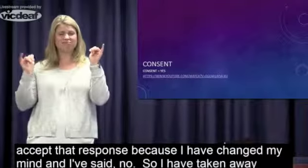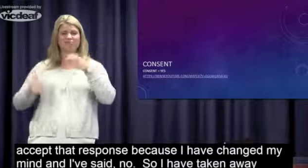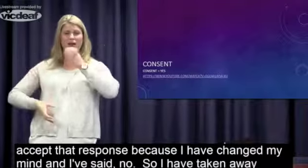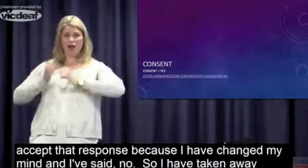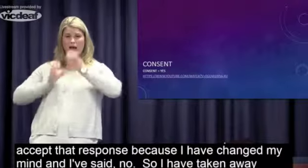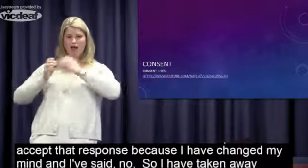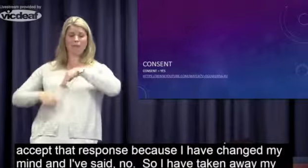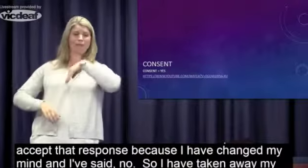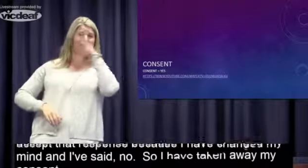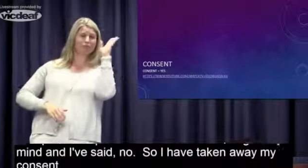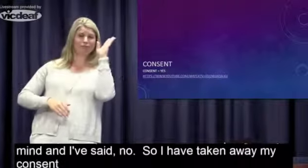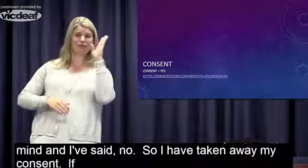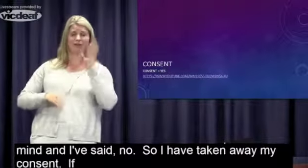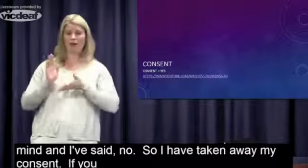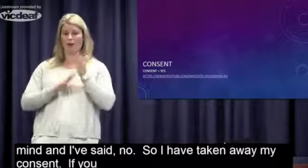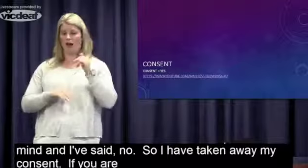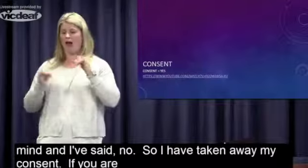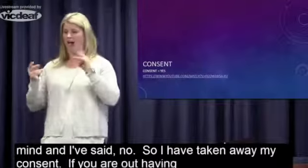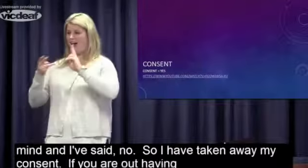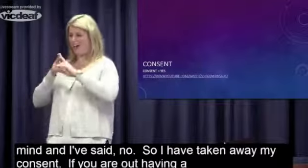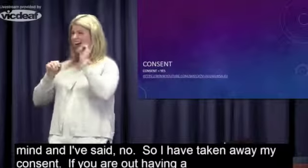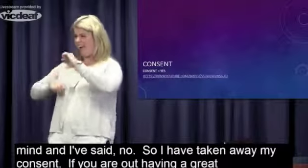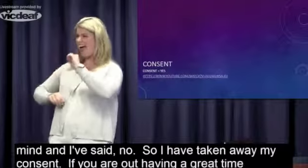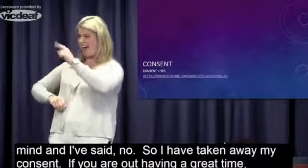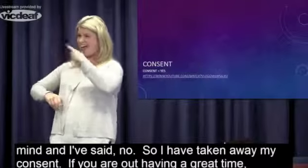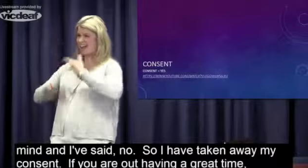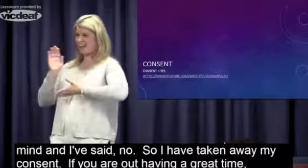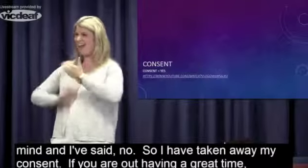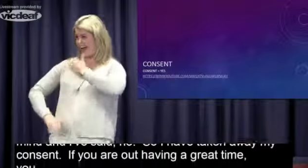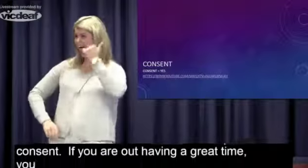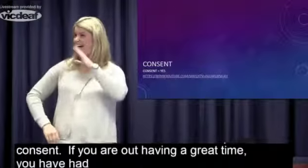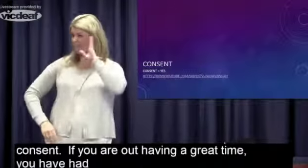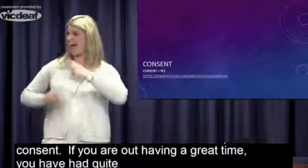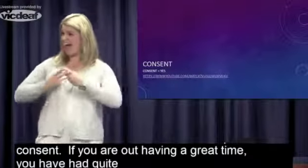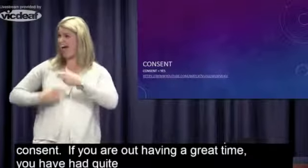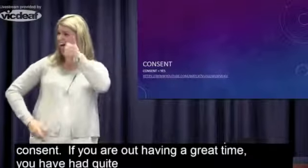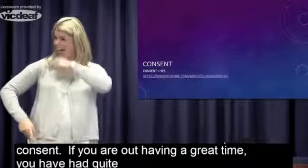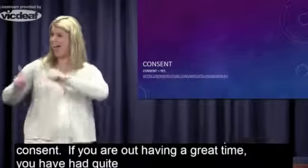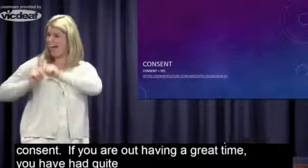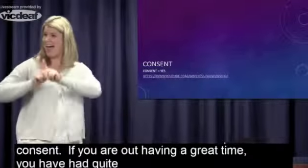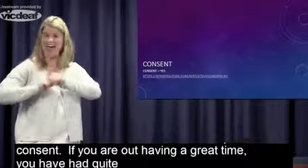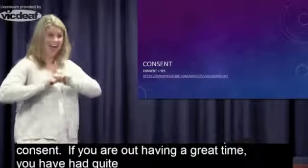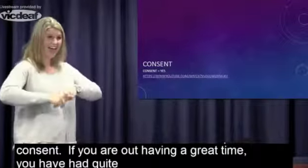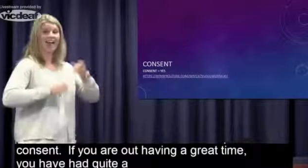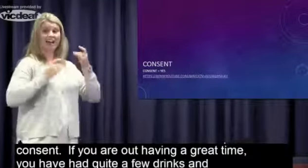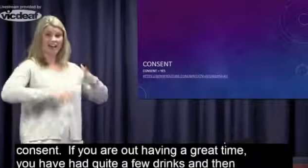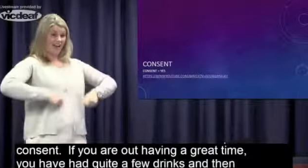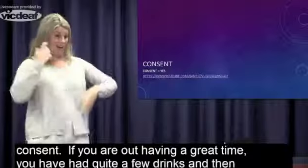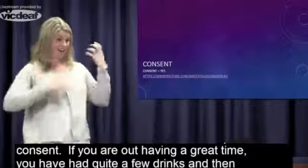If you're out having a great time, you've had quite a few drinks, and then you start kissing someone, and then you